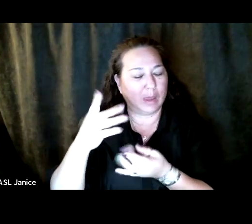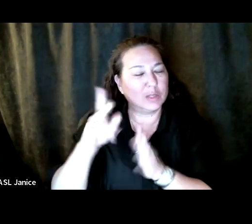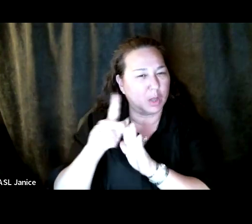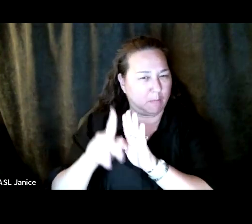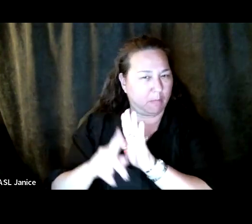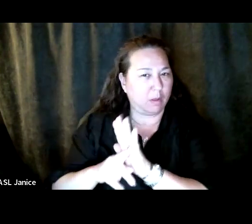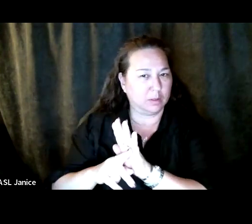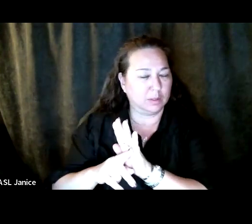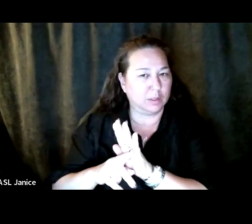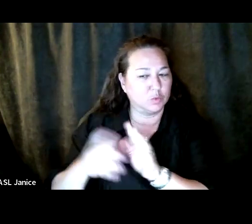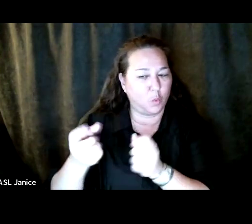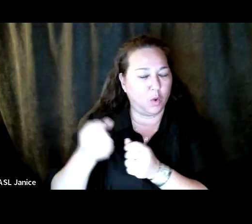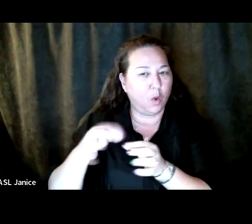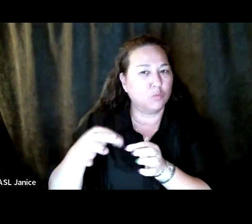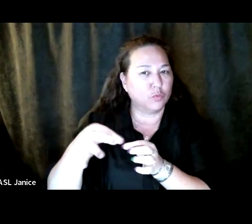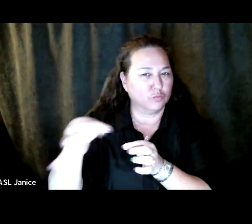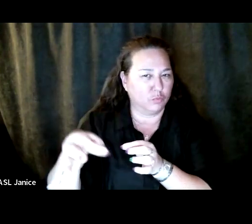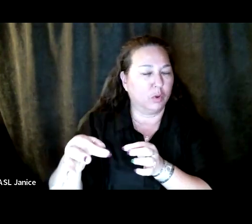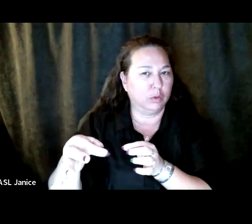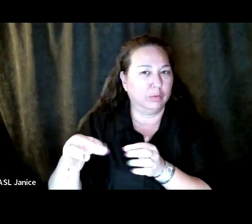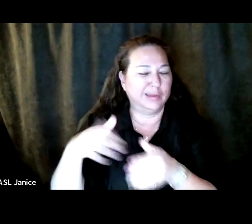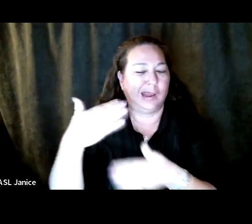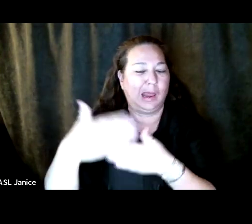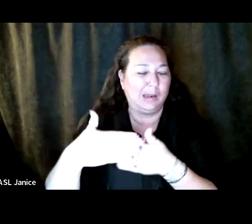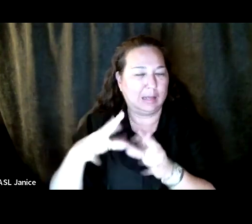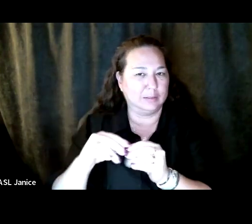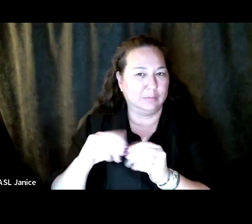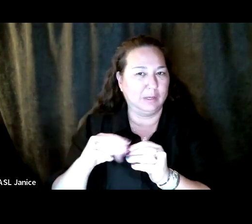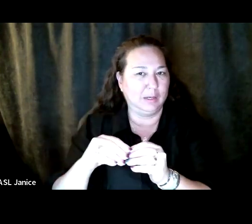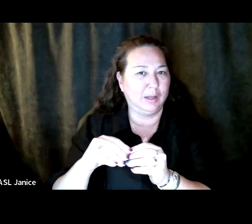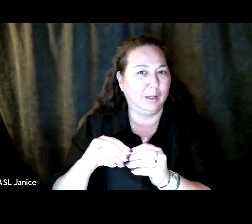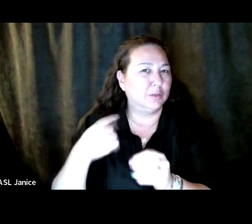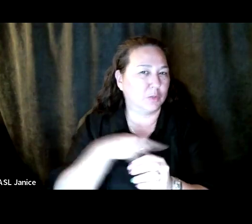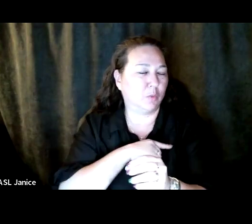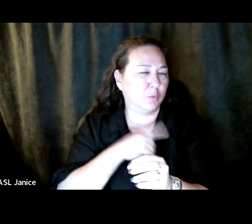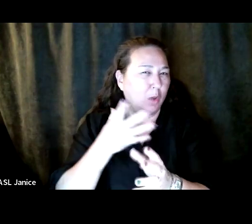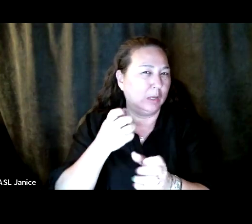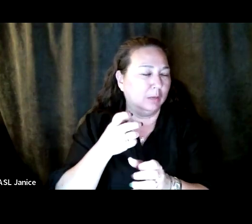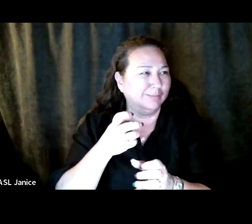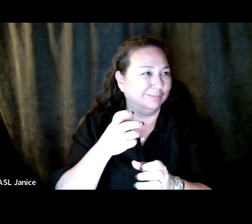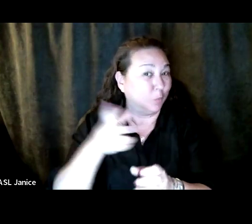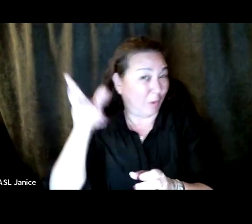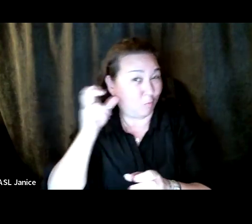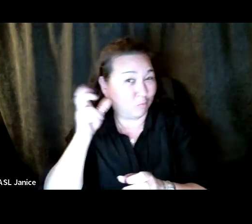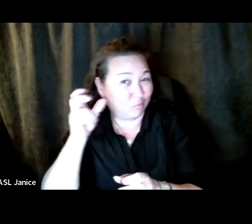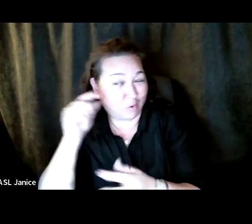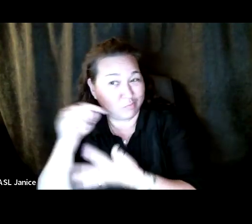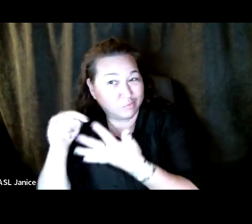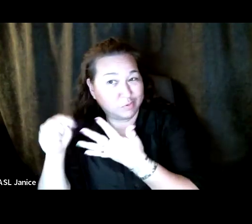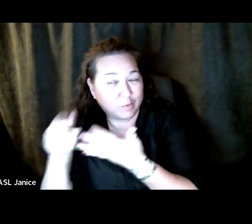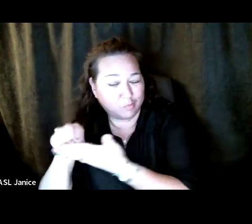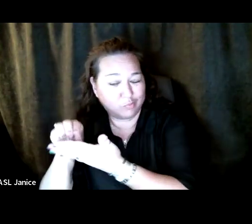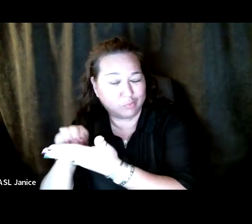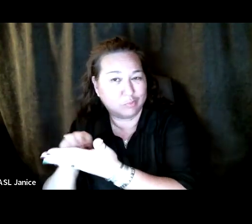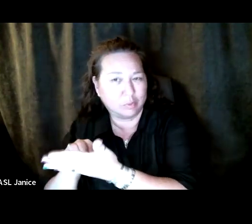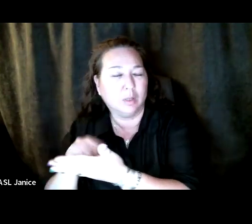next meeting to ensure that we've addressed the concerns that we just heard tonight. So we're going to hold on the policy. So